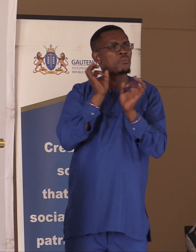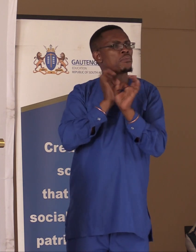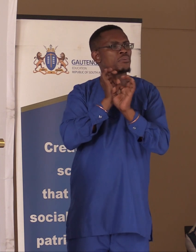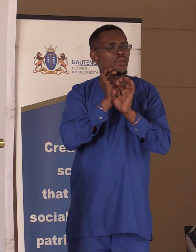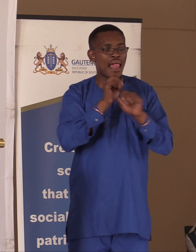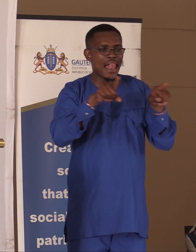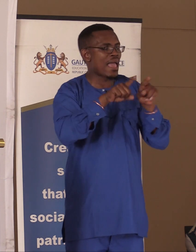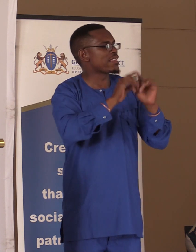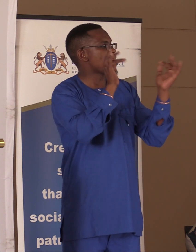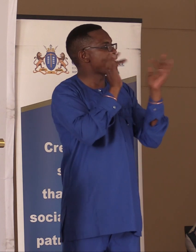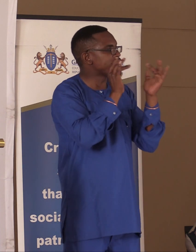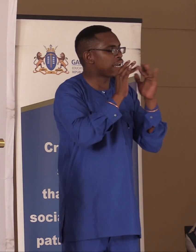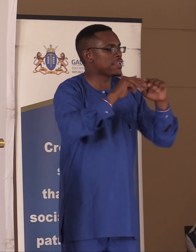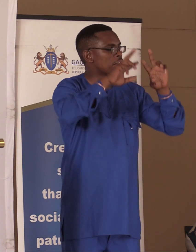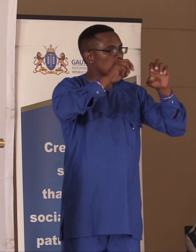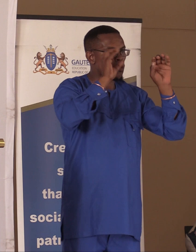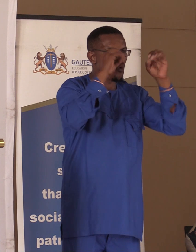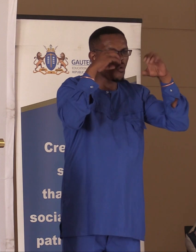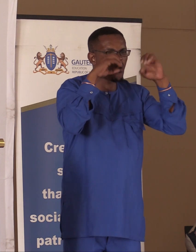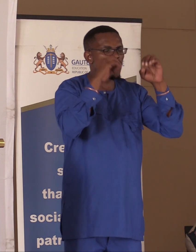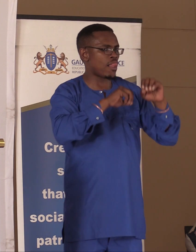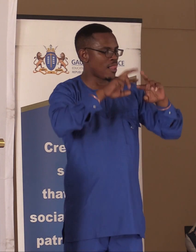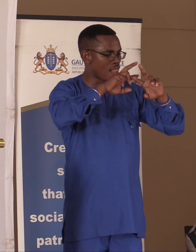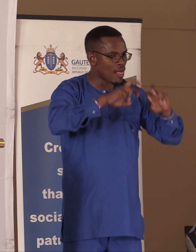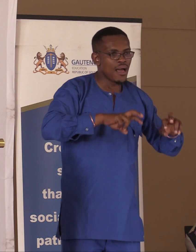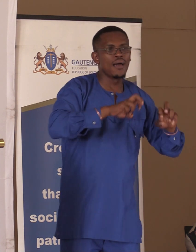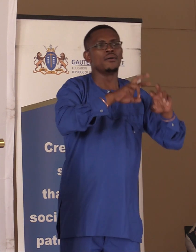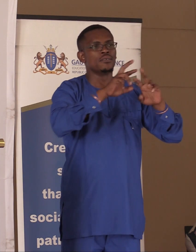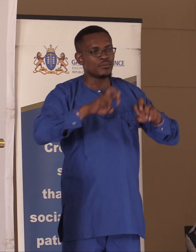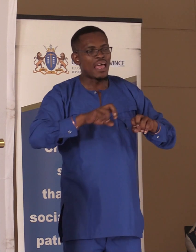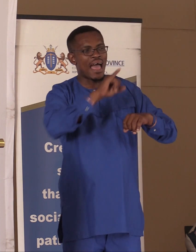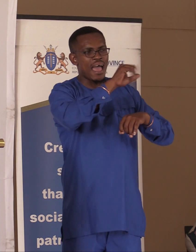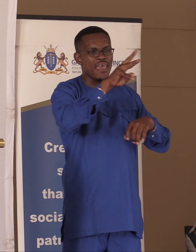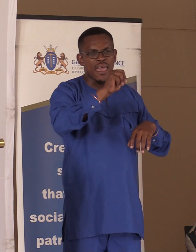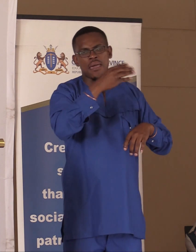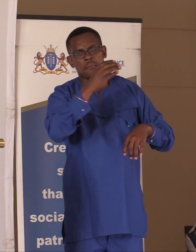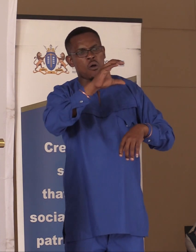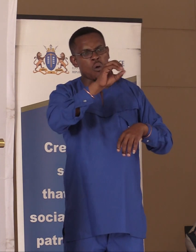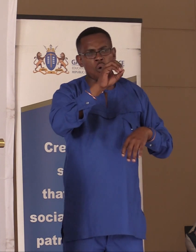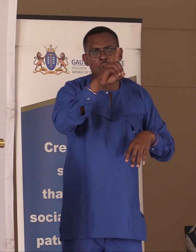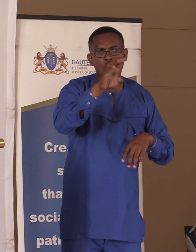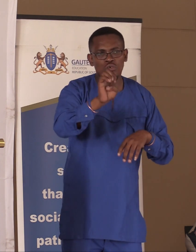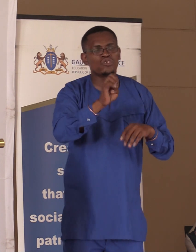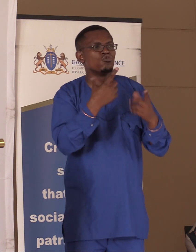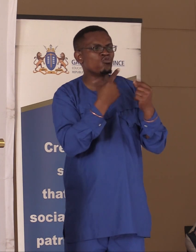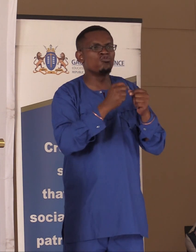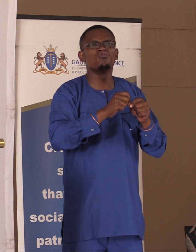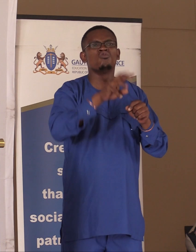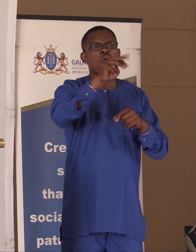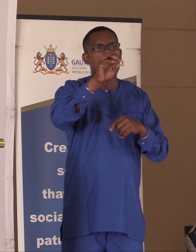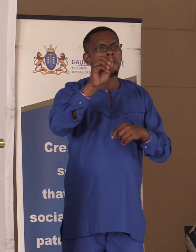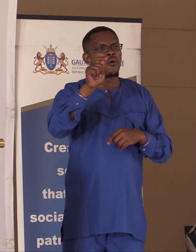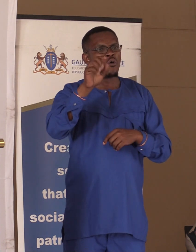on the internet, you do one word, I am the code, I am the code, and you'll get that, you'll do the modules, you'll know how to